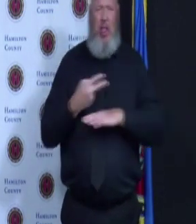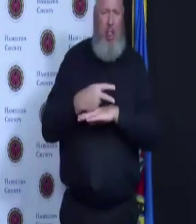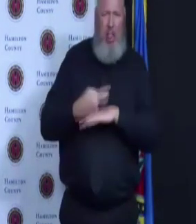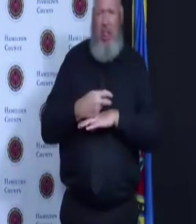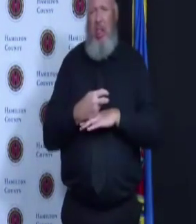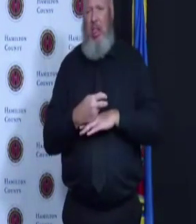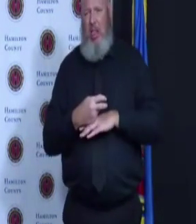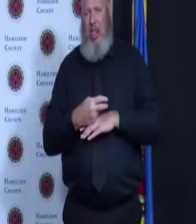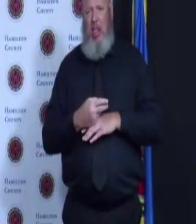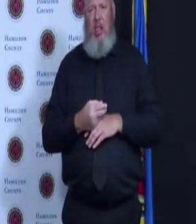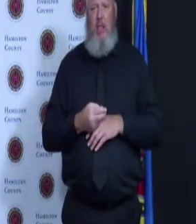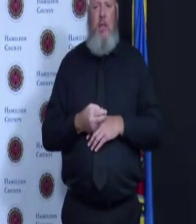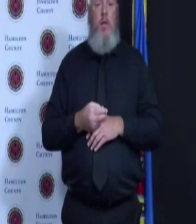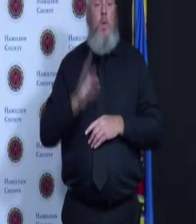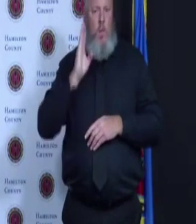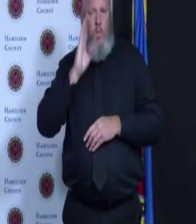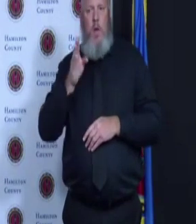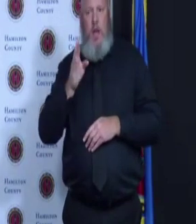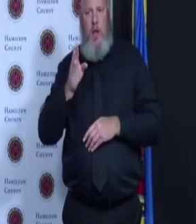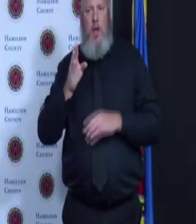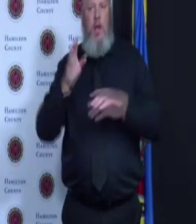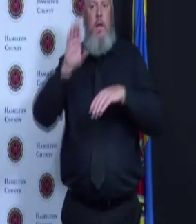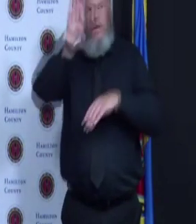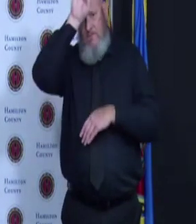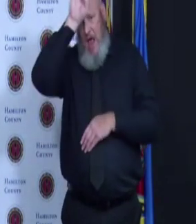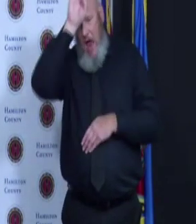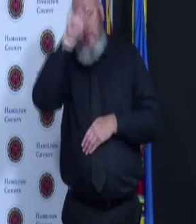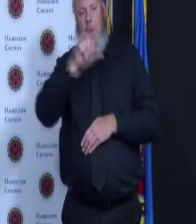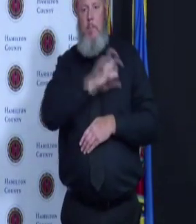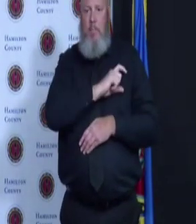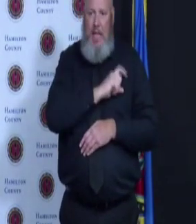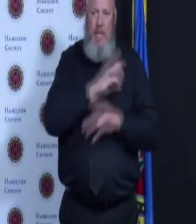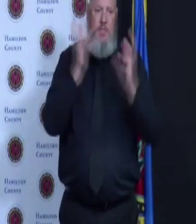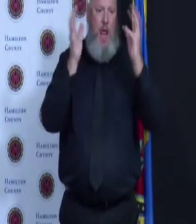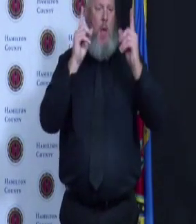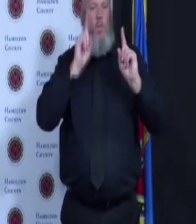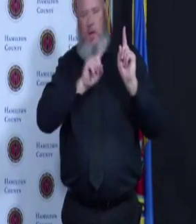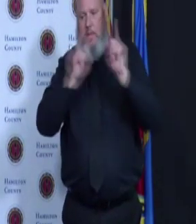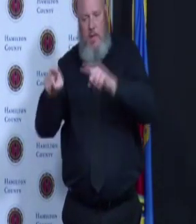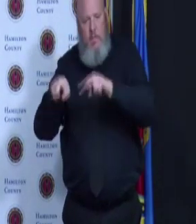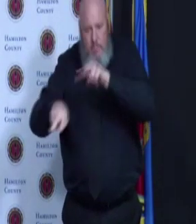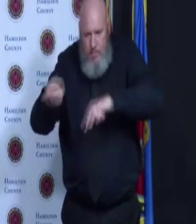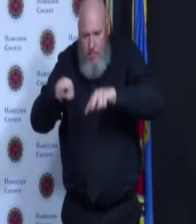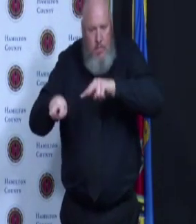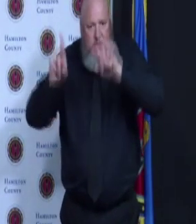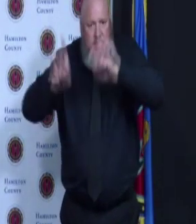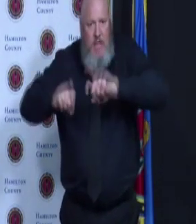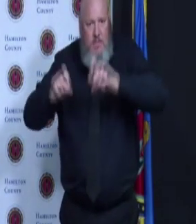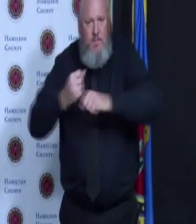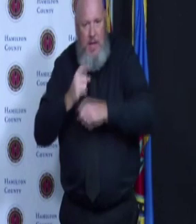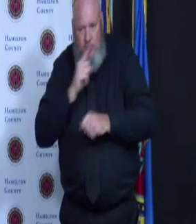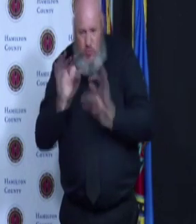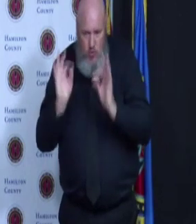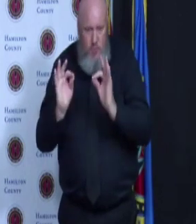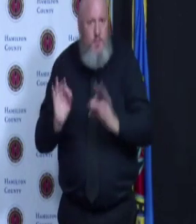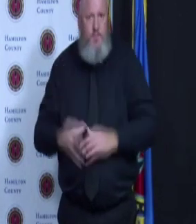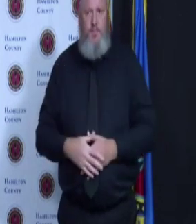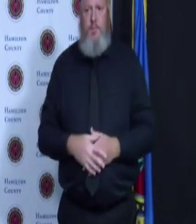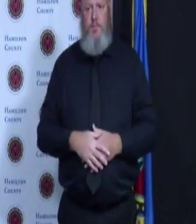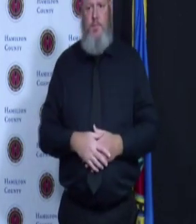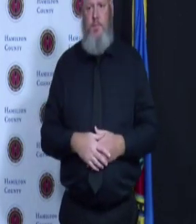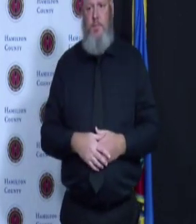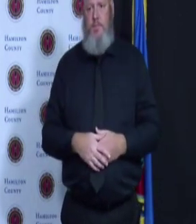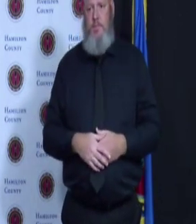fire. What's more important than number of beds is that we abide by the governor's stay-at-home order in order